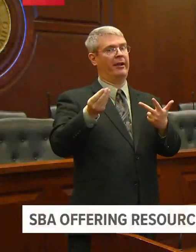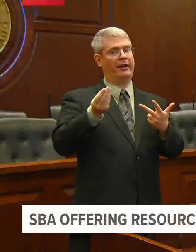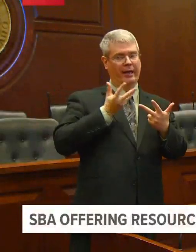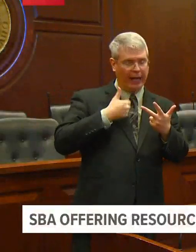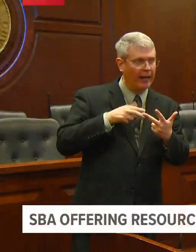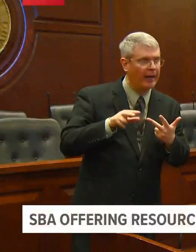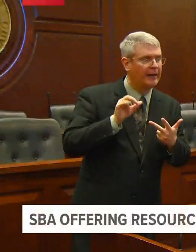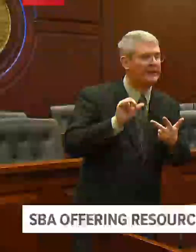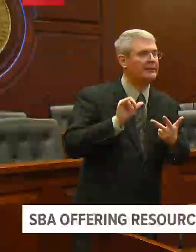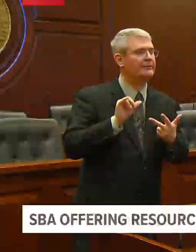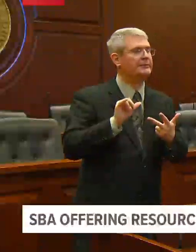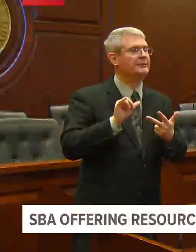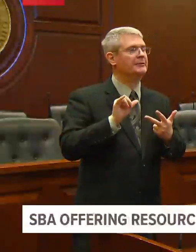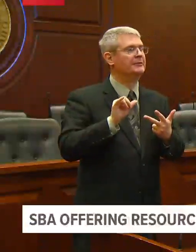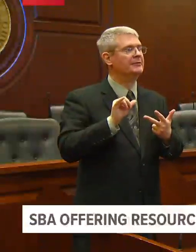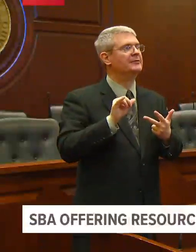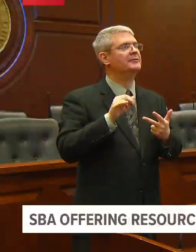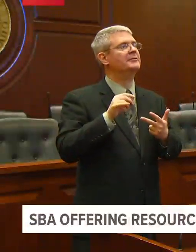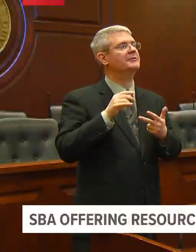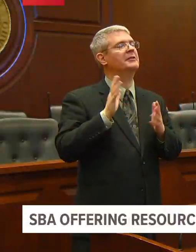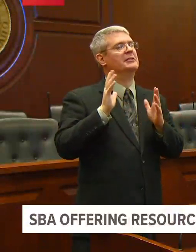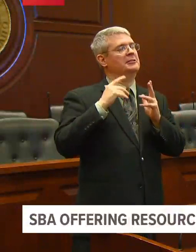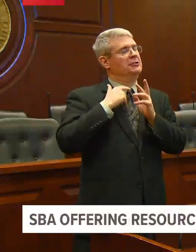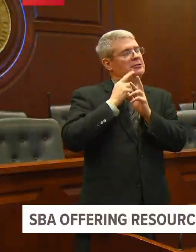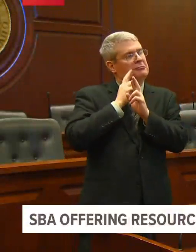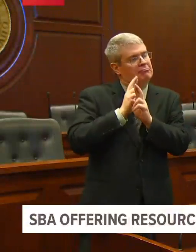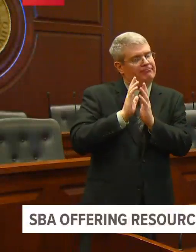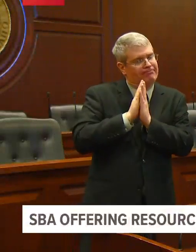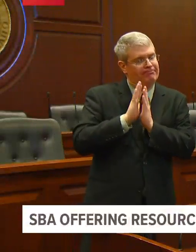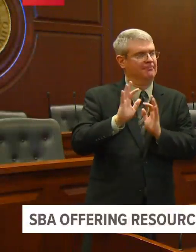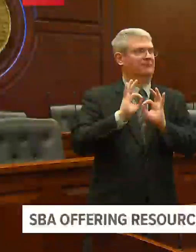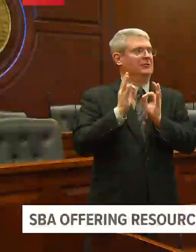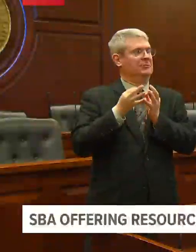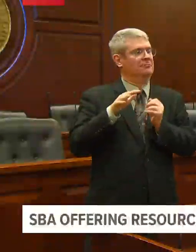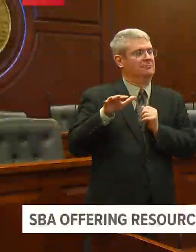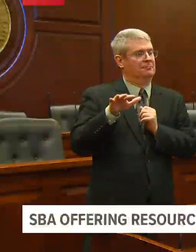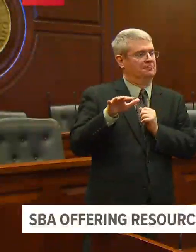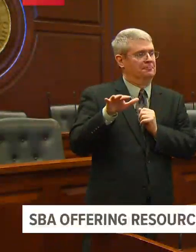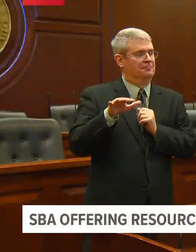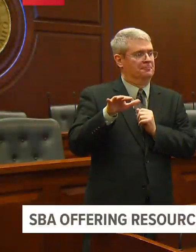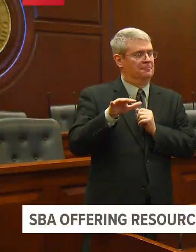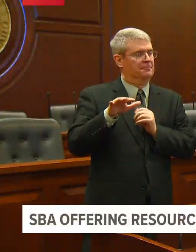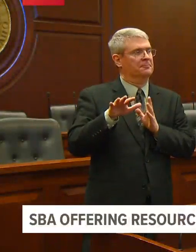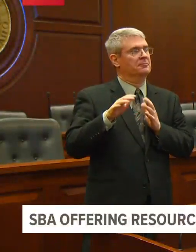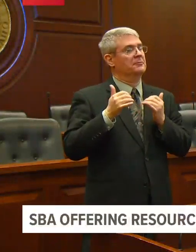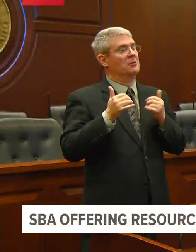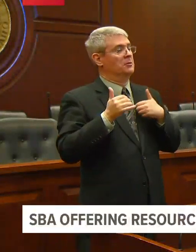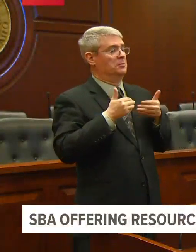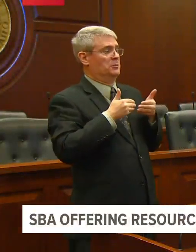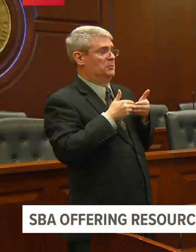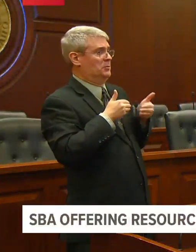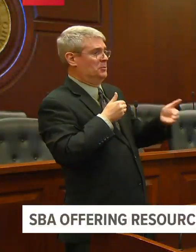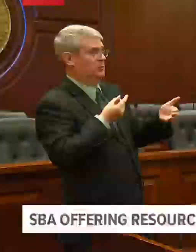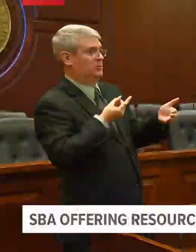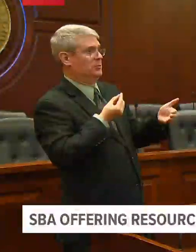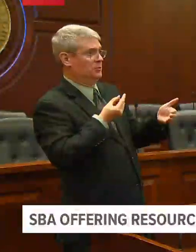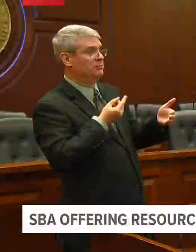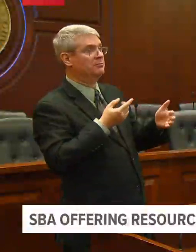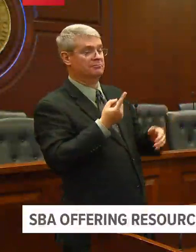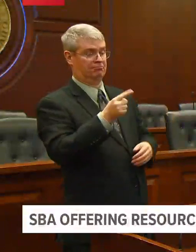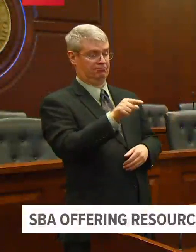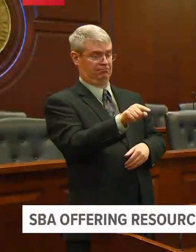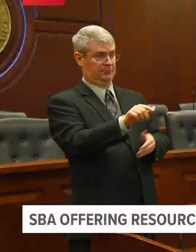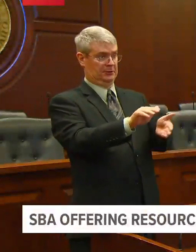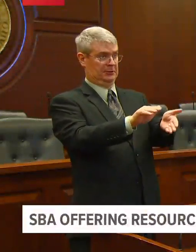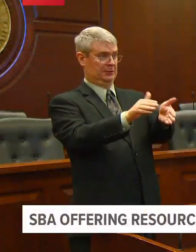families. That's when we first learned about it. The process that we're following is when a death occurs, we want to make sure that